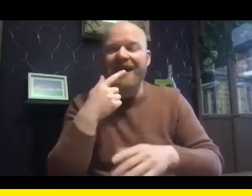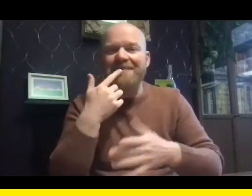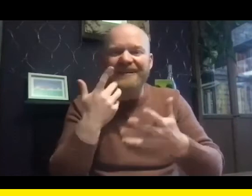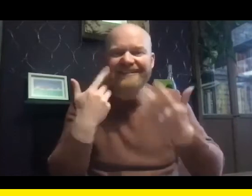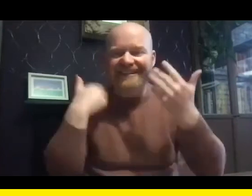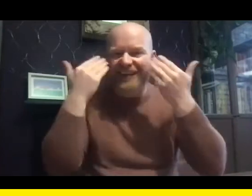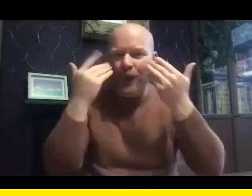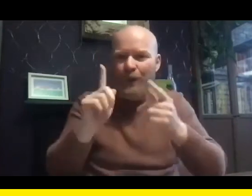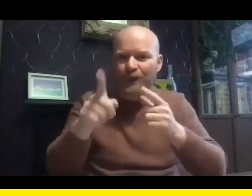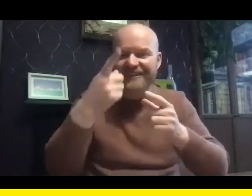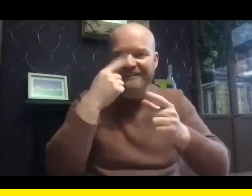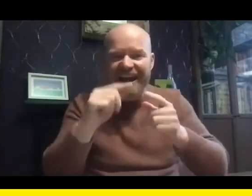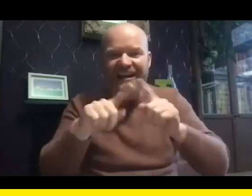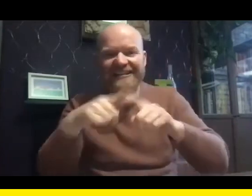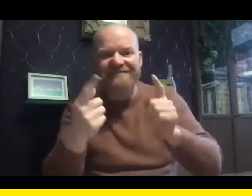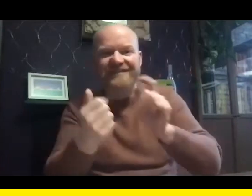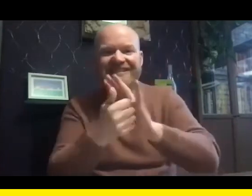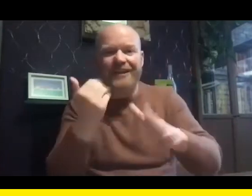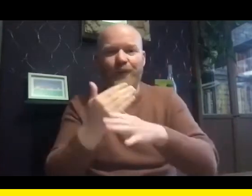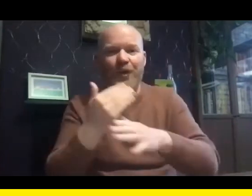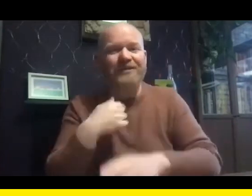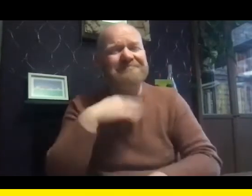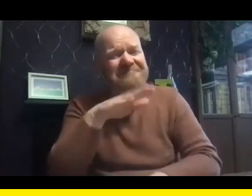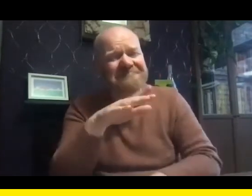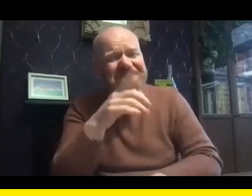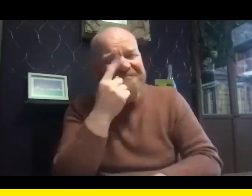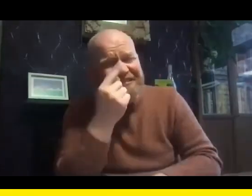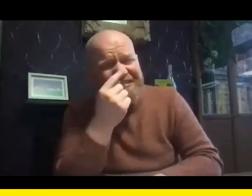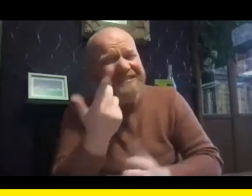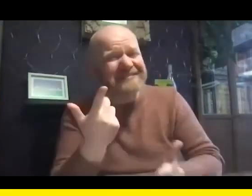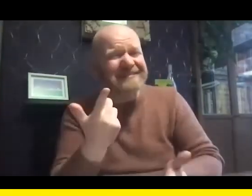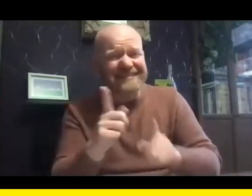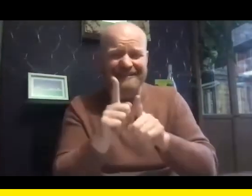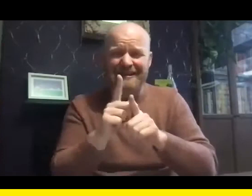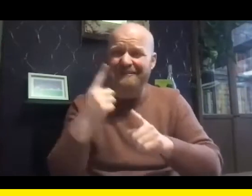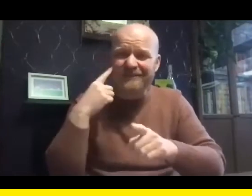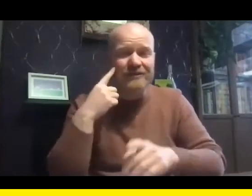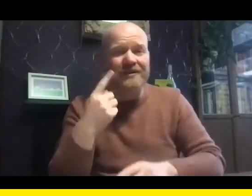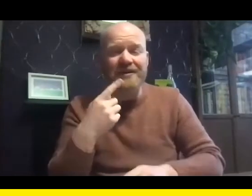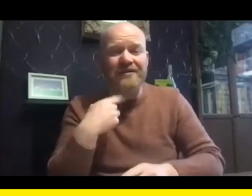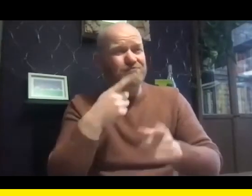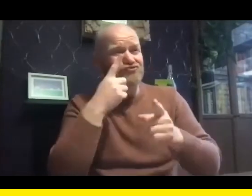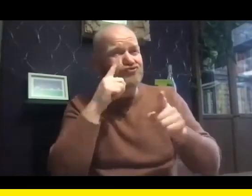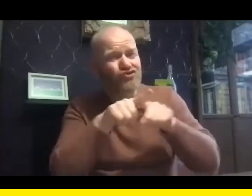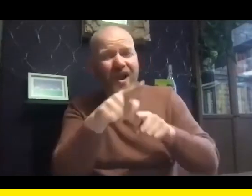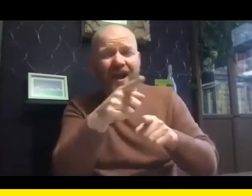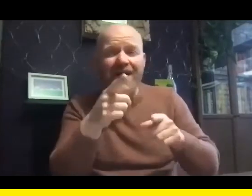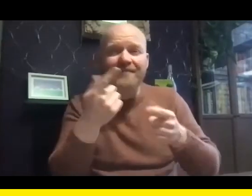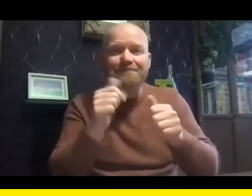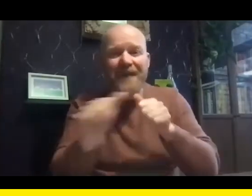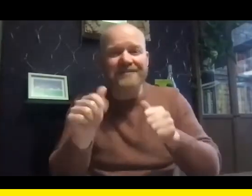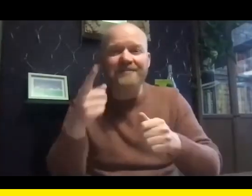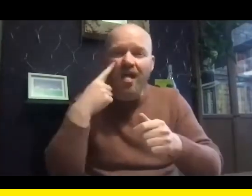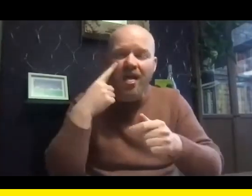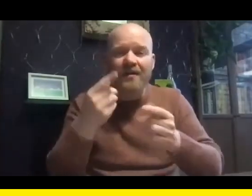doing a fantastic job. I was highly skilled. But I was saying, well, actually, I asked the question, is it possible for me to actually do something a